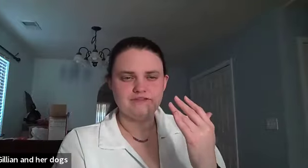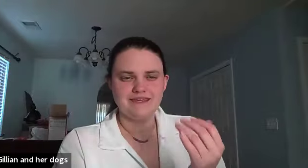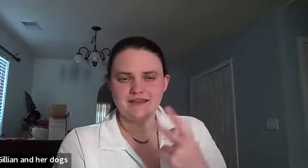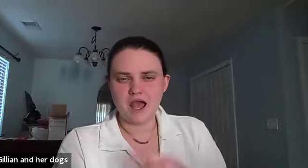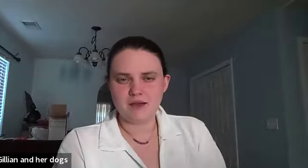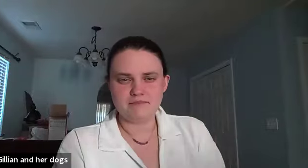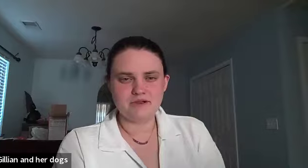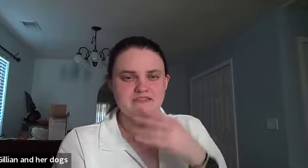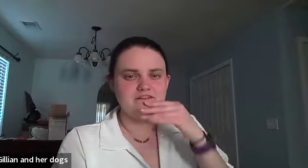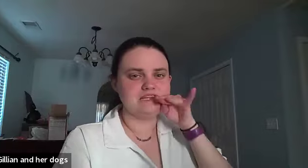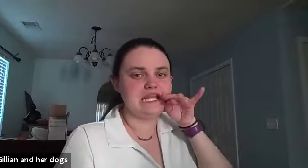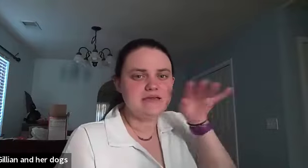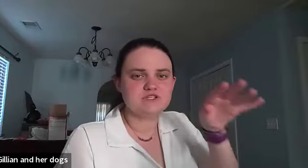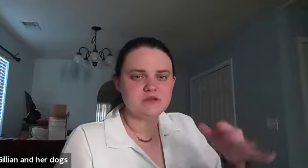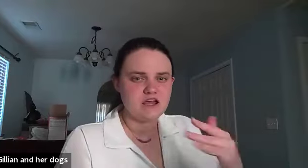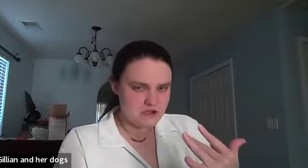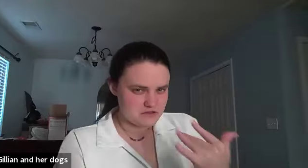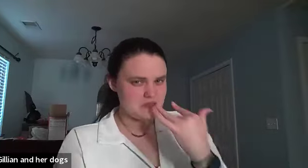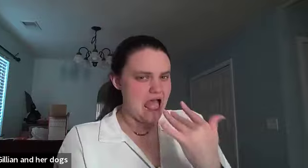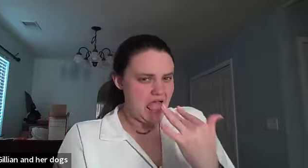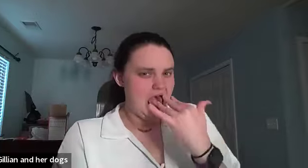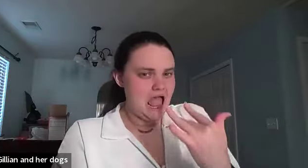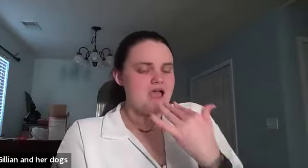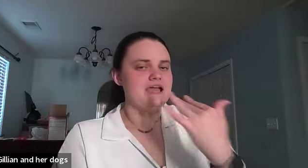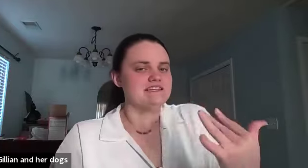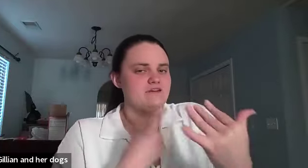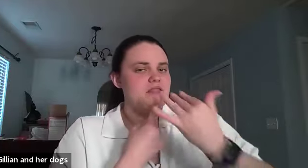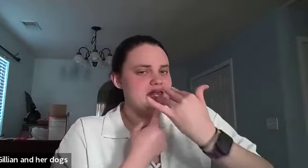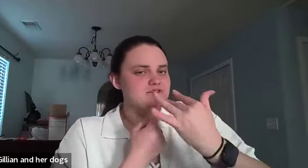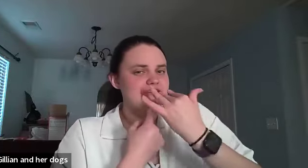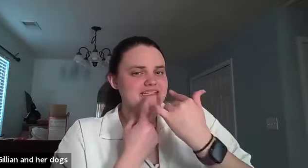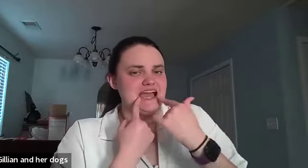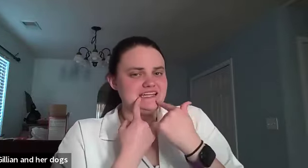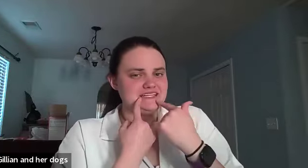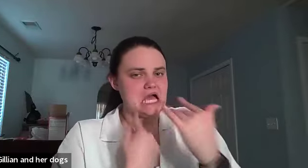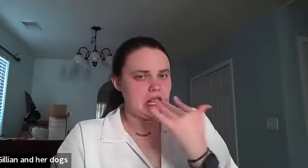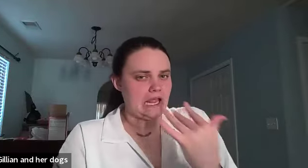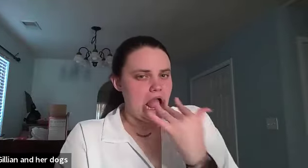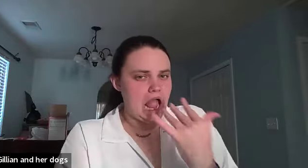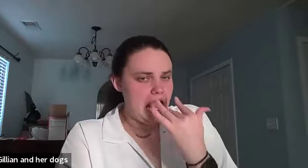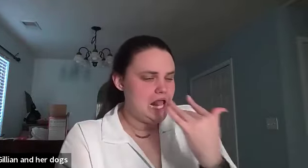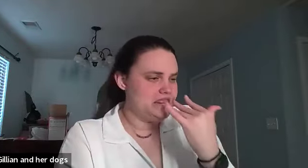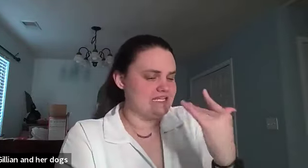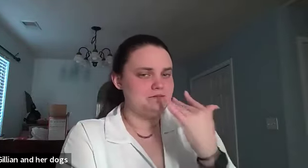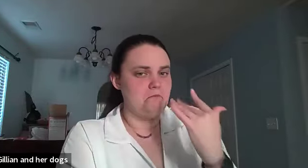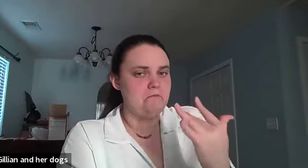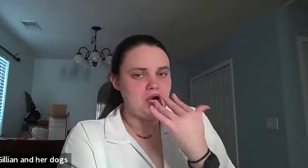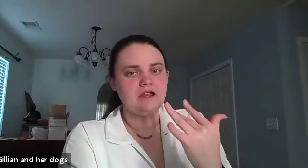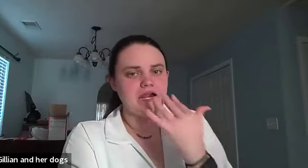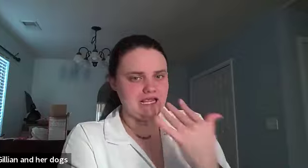they eat like a hot pepper and then the flames are coming out of their mouth. It's like the flames are like attacking the tongue. Like, oh, that is